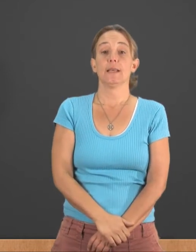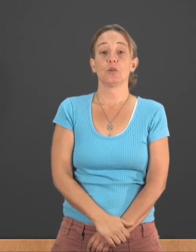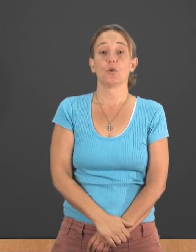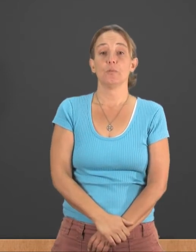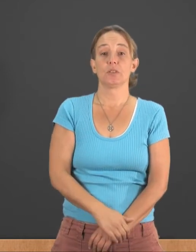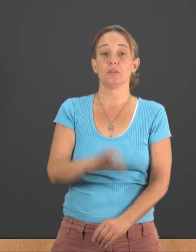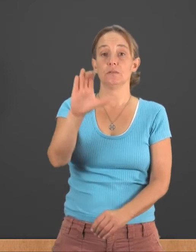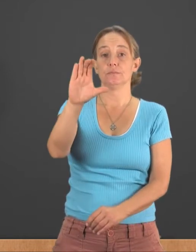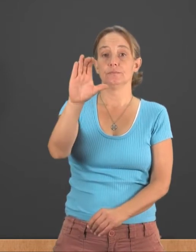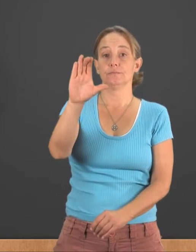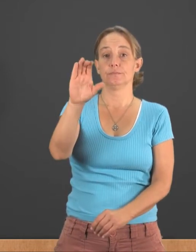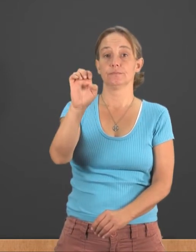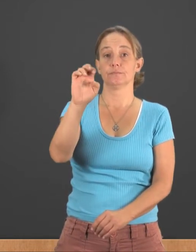Center or middle.